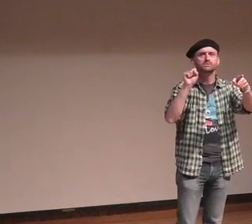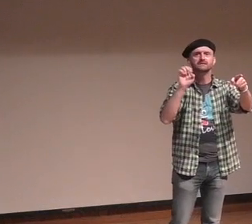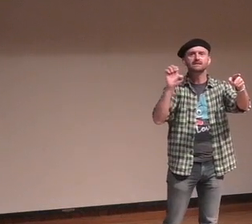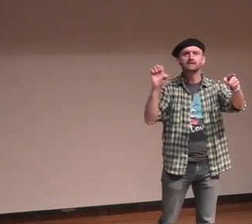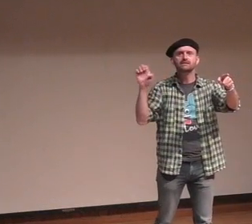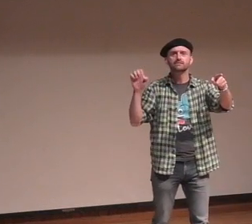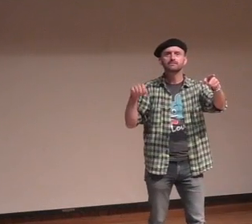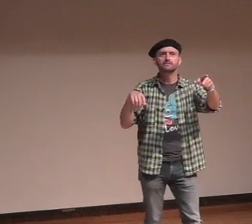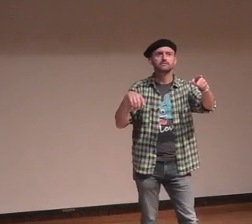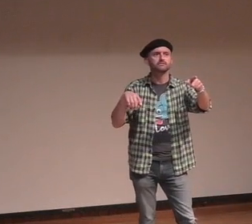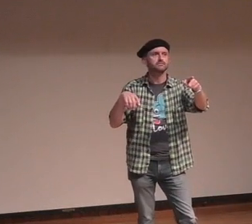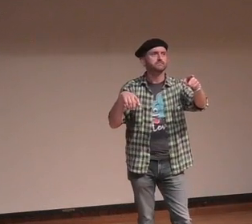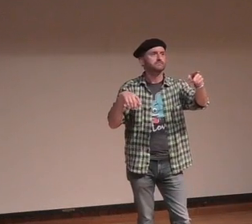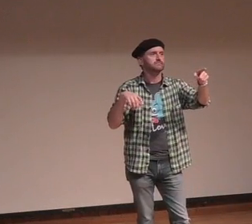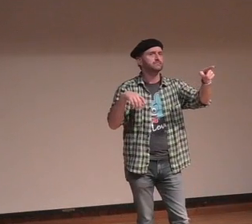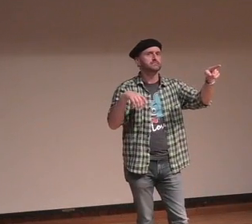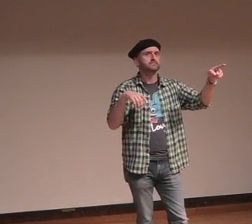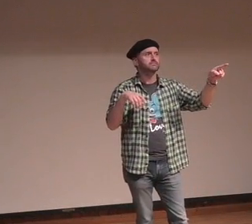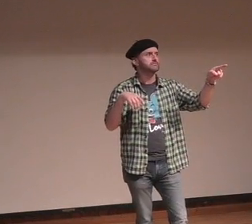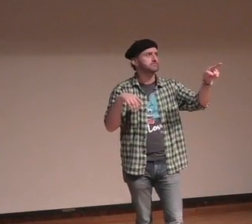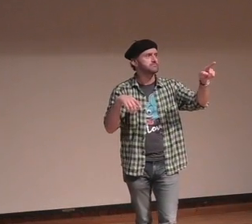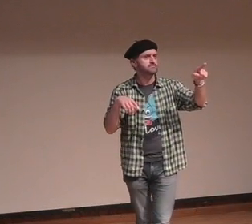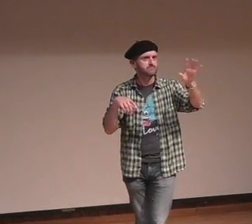How many of you don't know signing exact English?